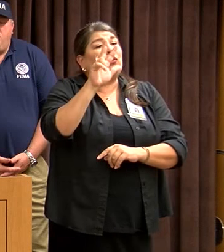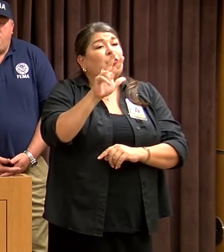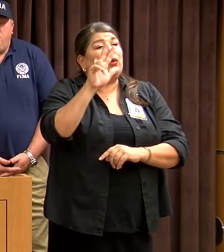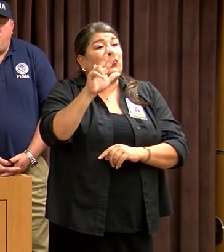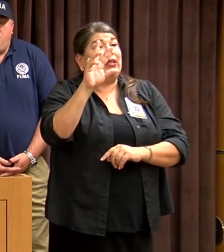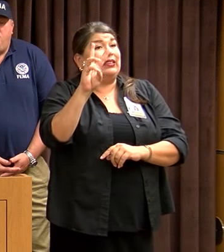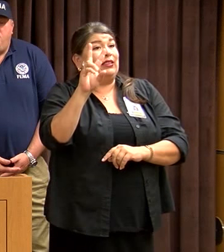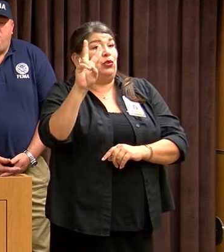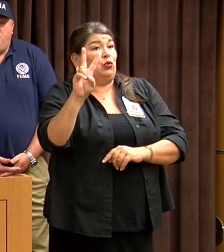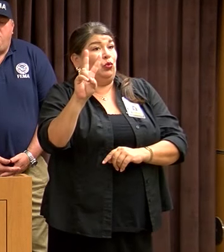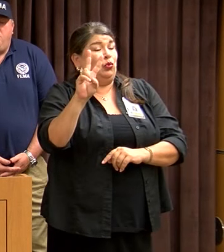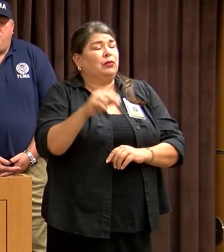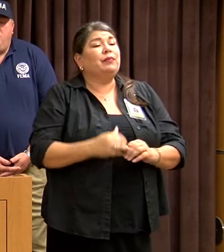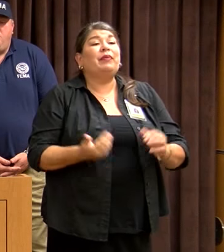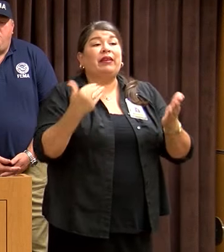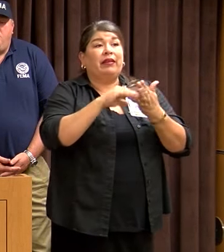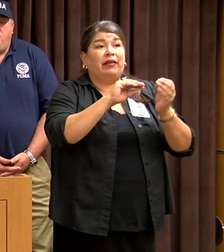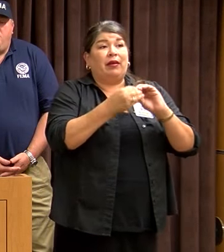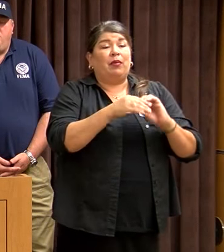1-800-621-3362. It's